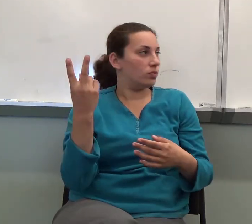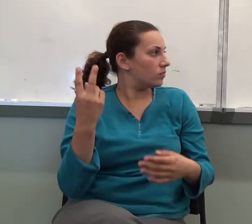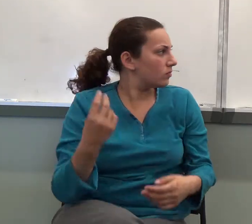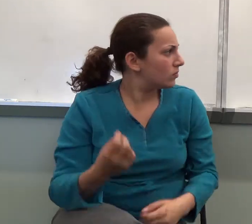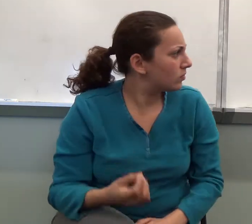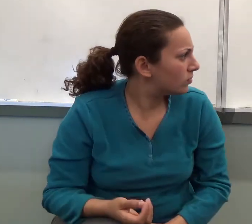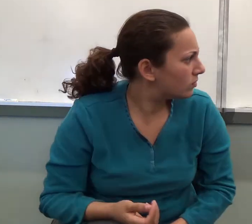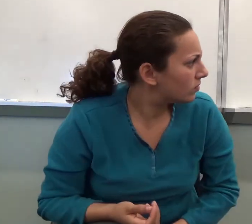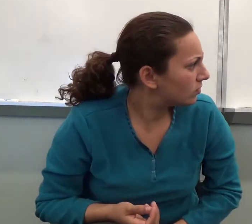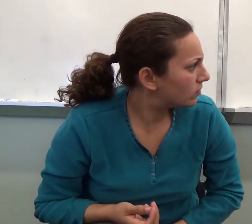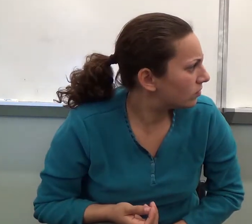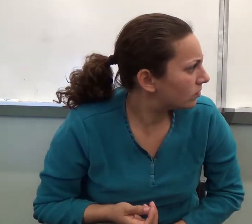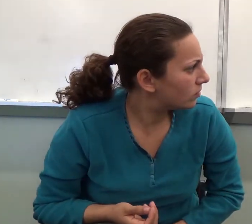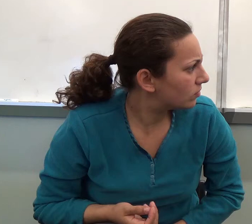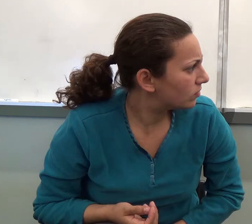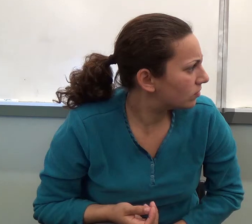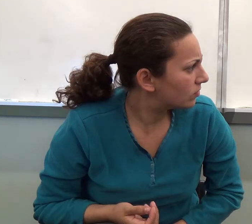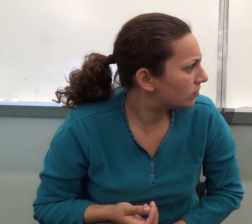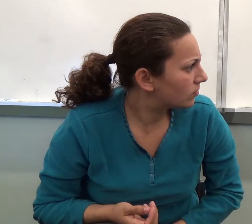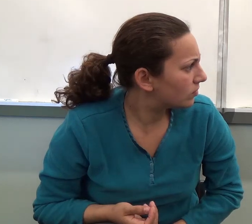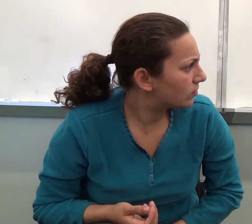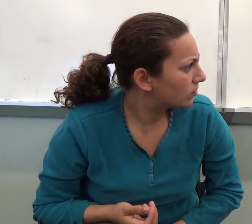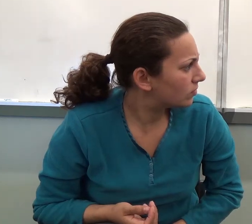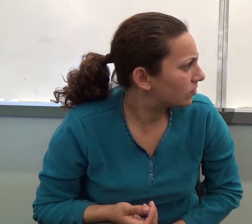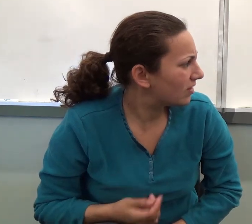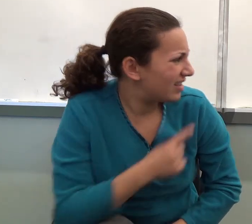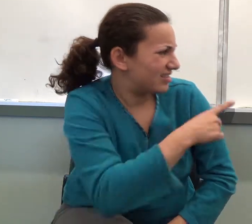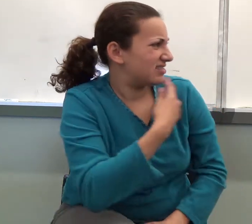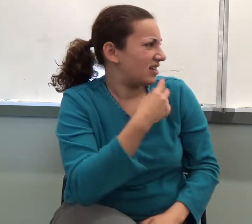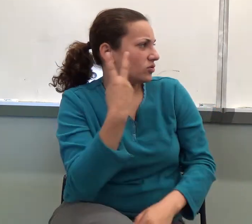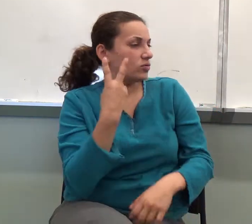That'll be nice. That'll give us some more. Okay.